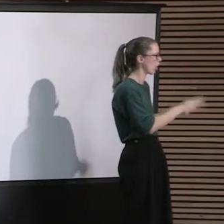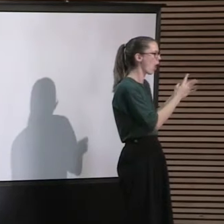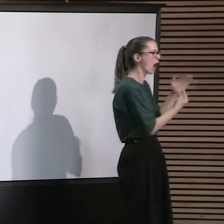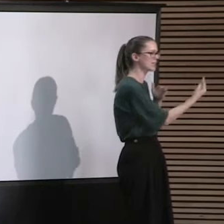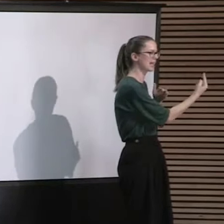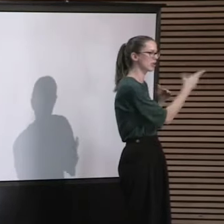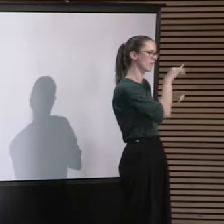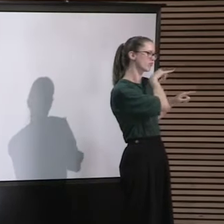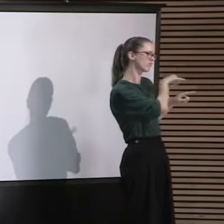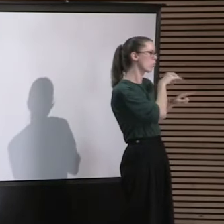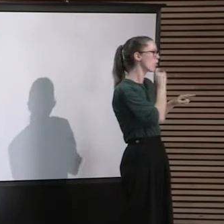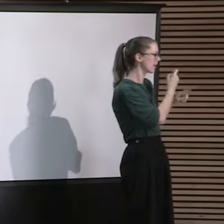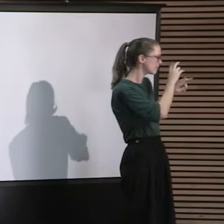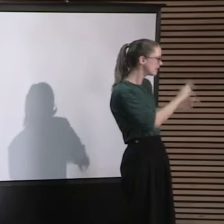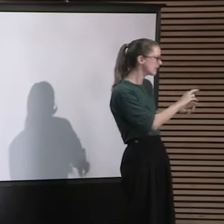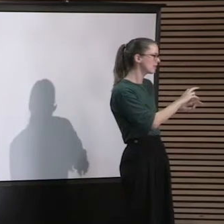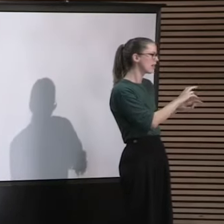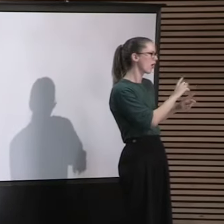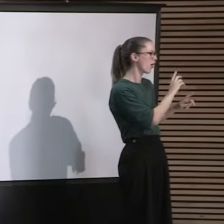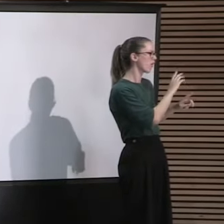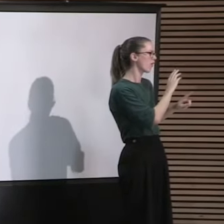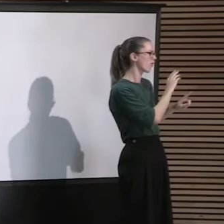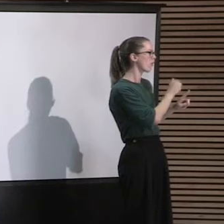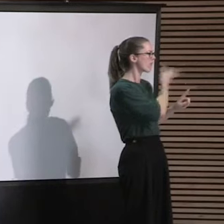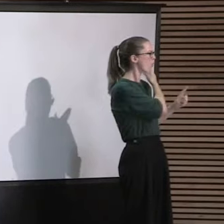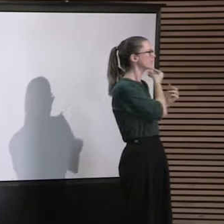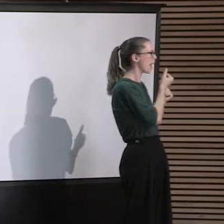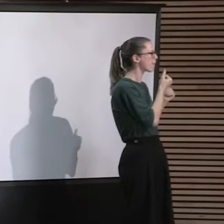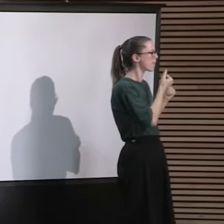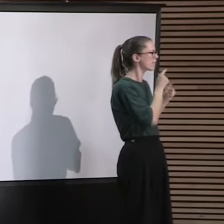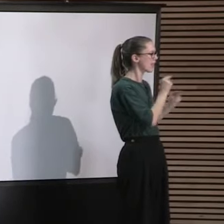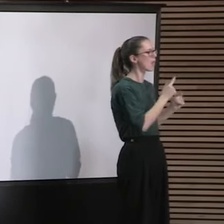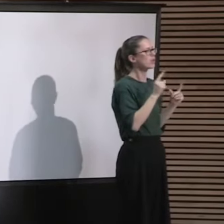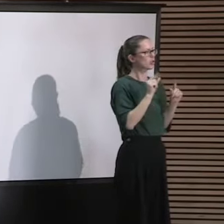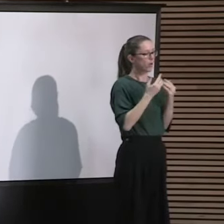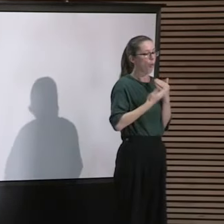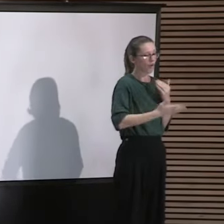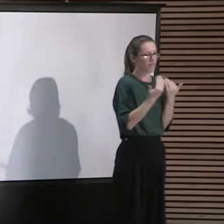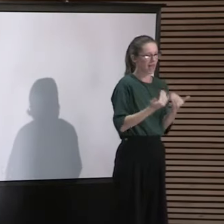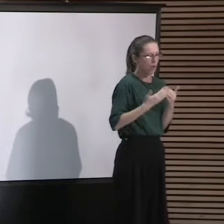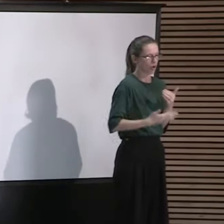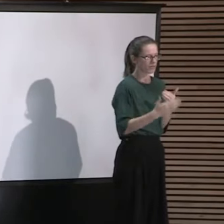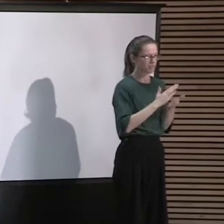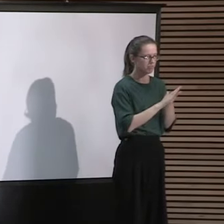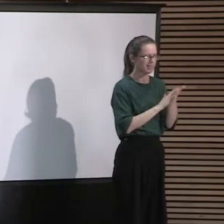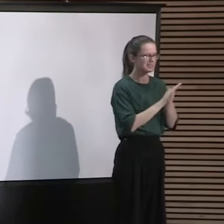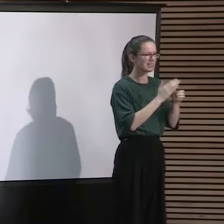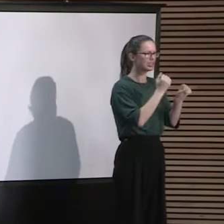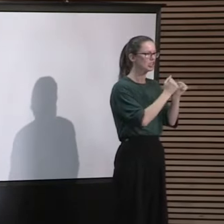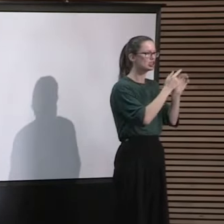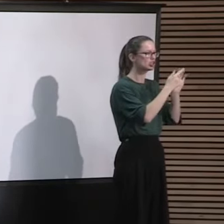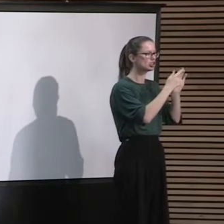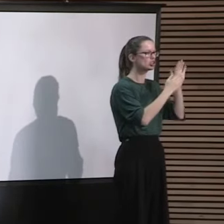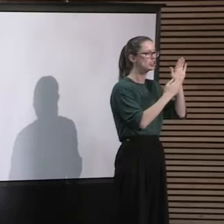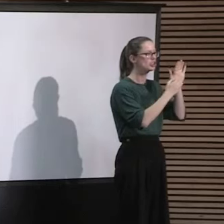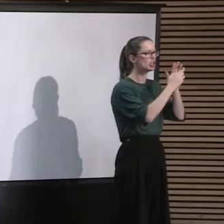of earlier cases have been sequenced, but by doing them at the time, we know there's more likely to be a successful genome sequencing done because